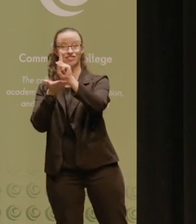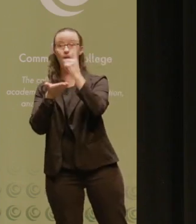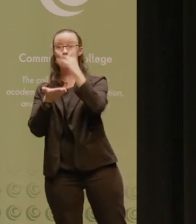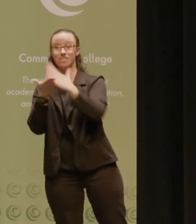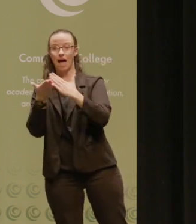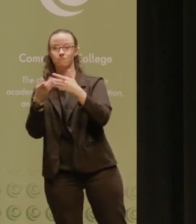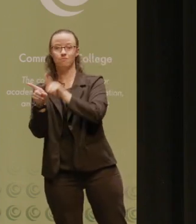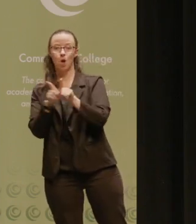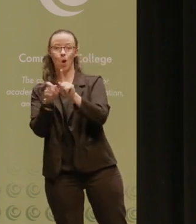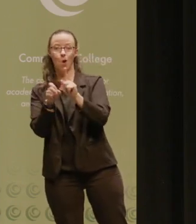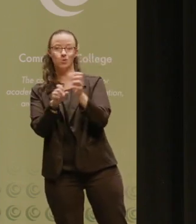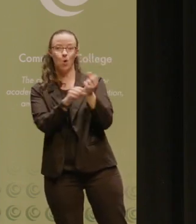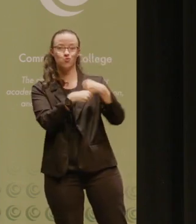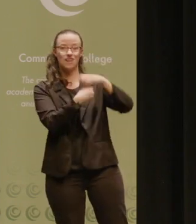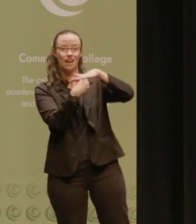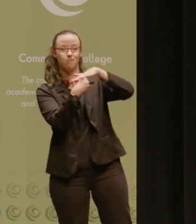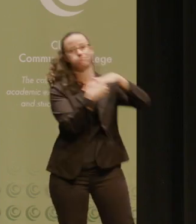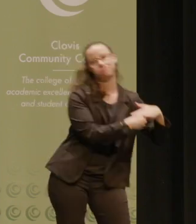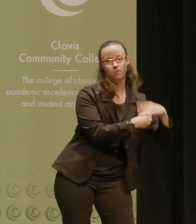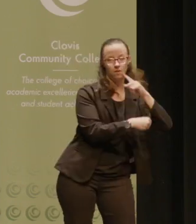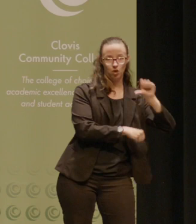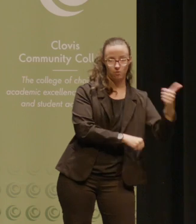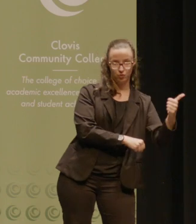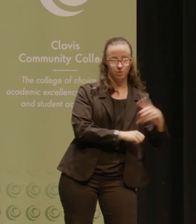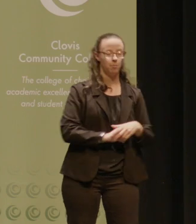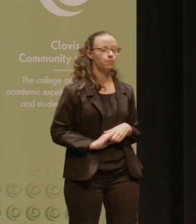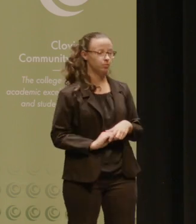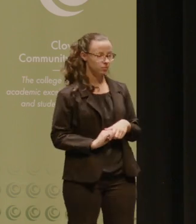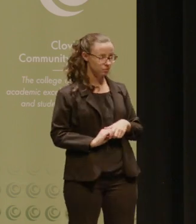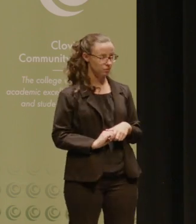while creating and sustaining disadvantages for others.